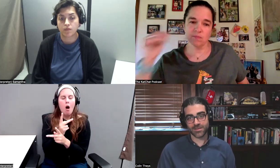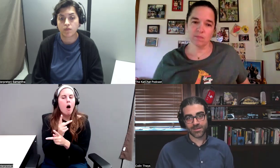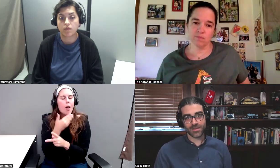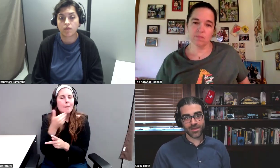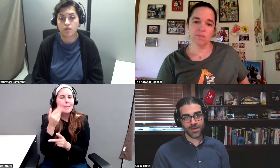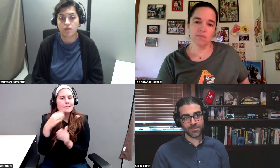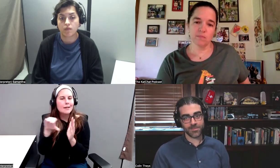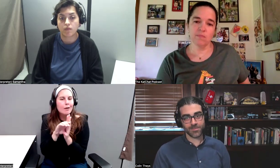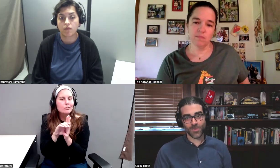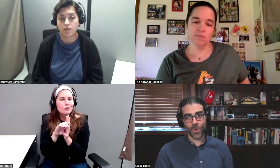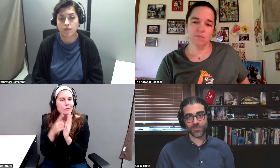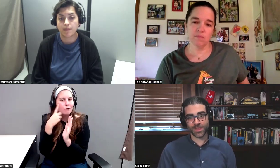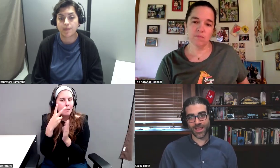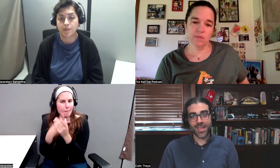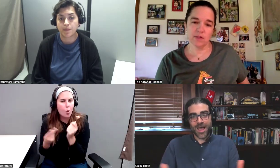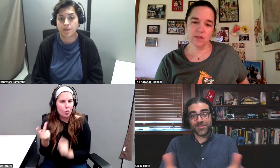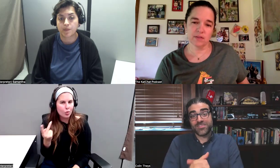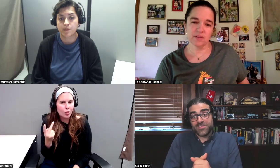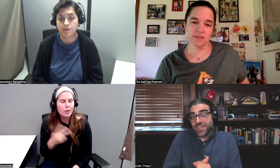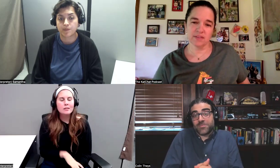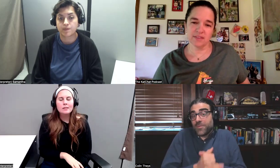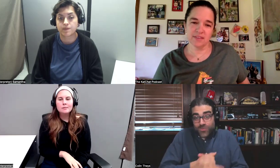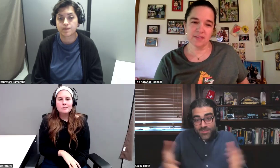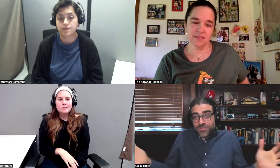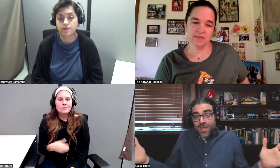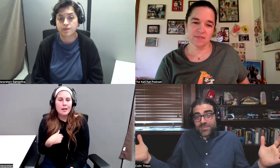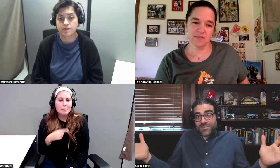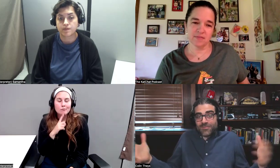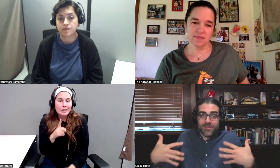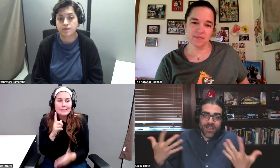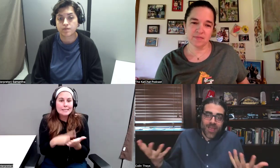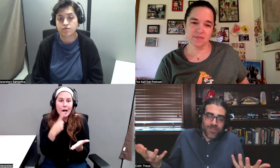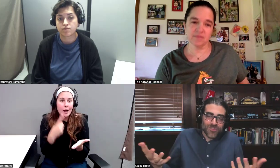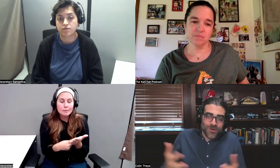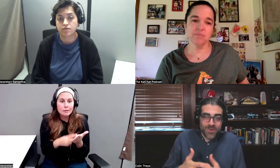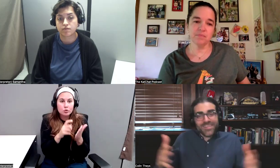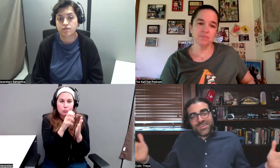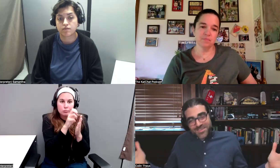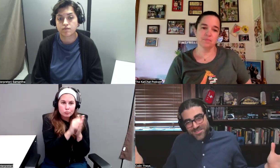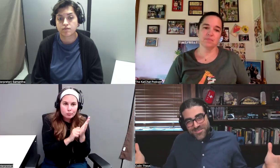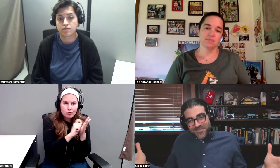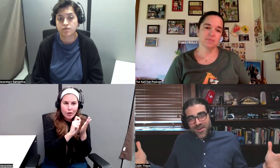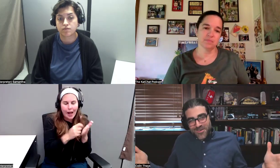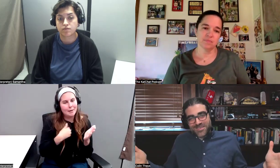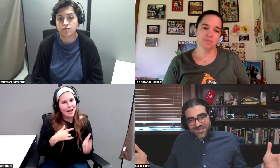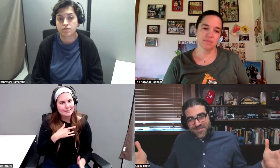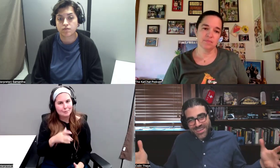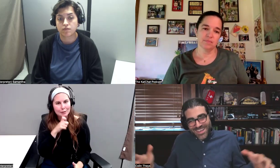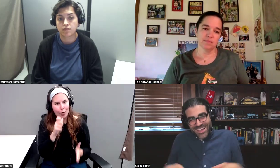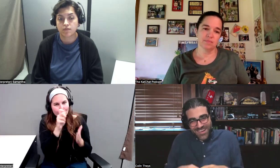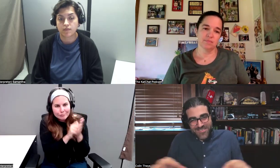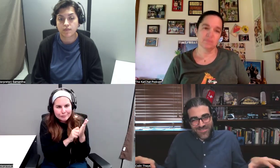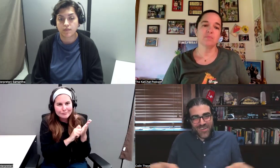And hopefully, I was actually saying, like, sometimes you write the script. I mean, not, I usually don't, but the writer writes the